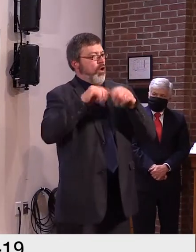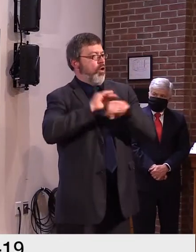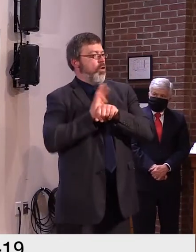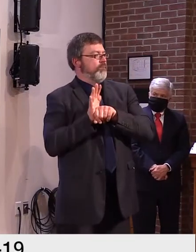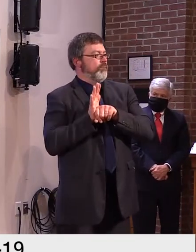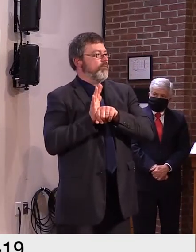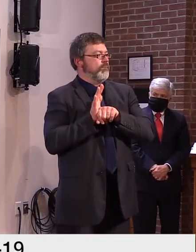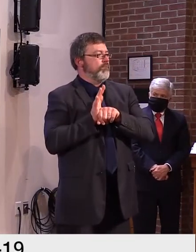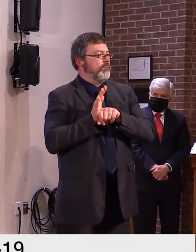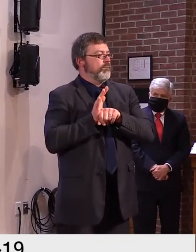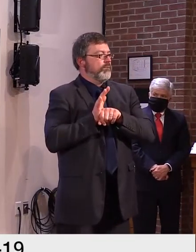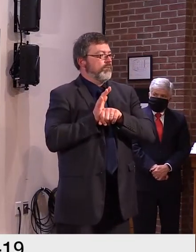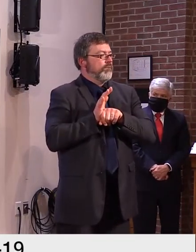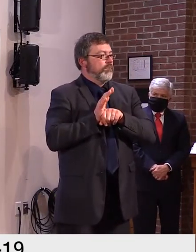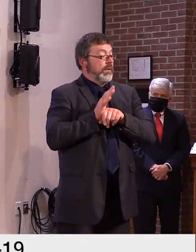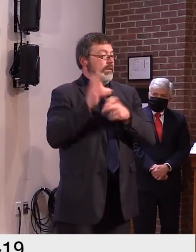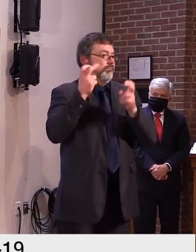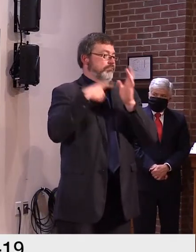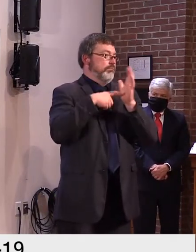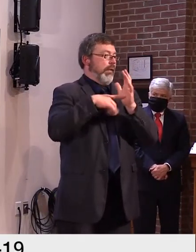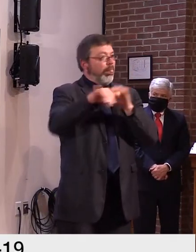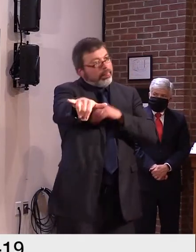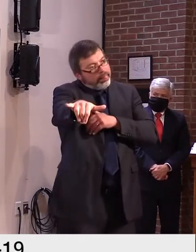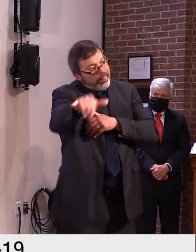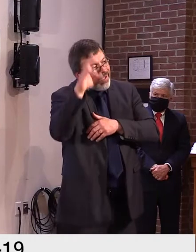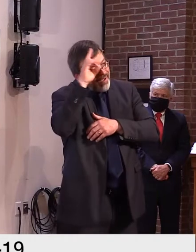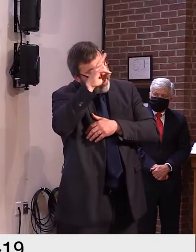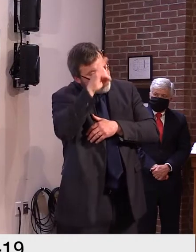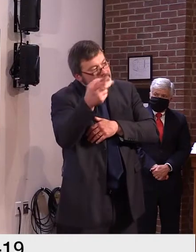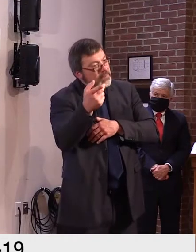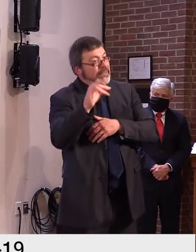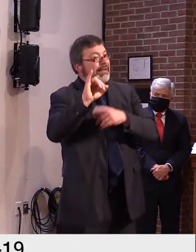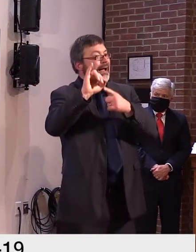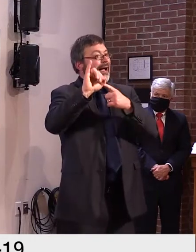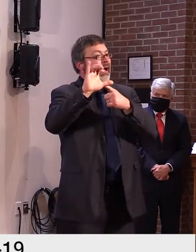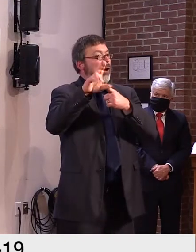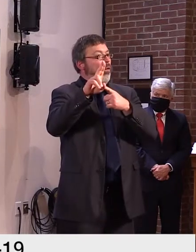and perhaps even in the intensive care part of the hospital.